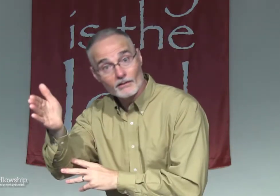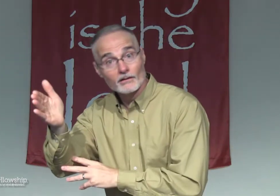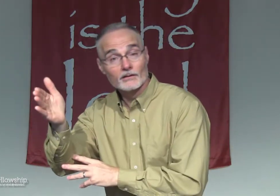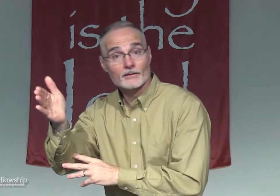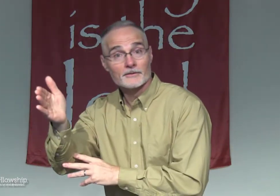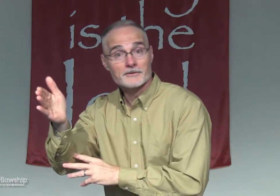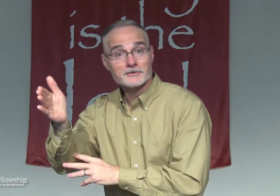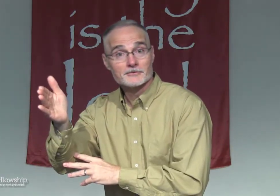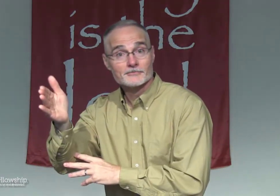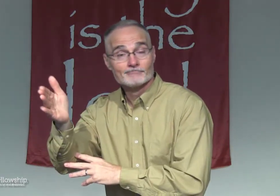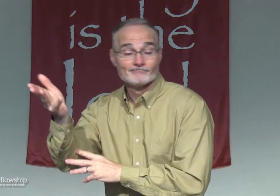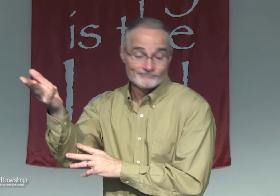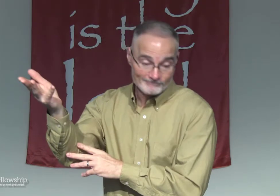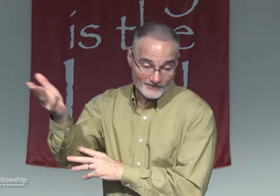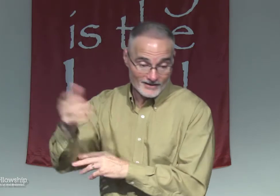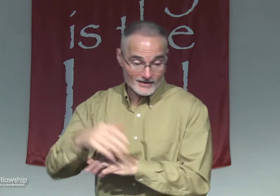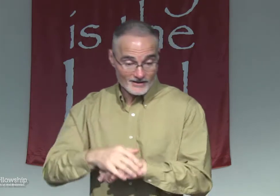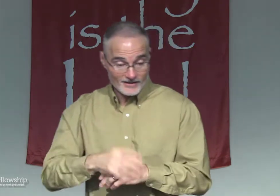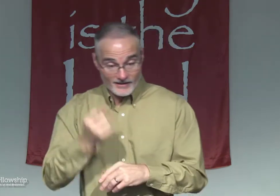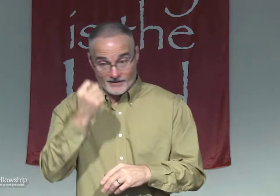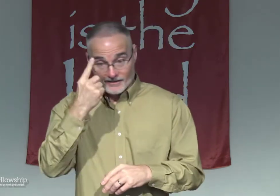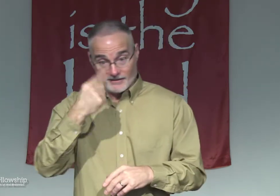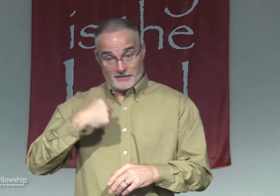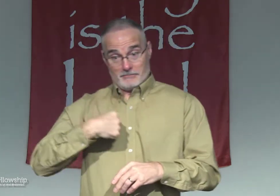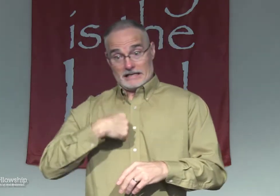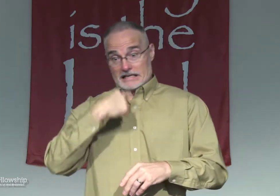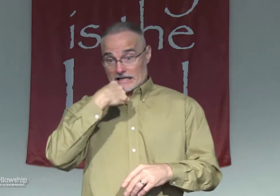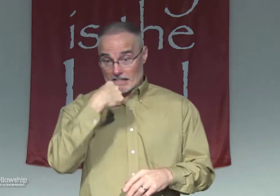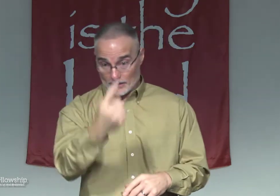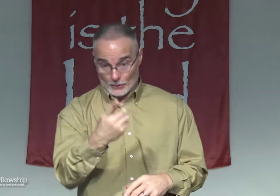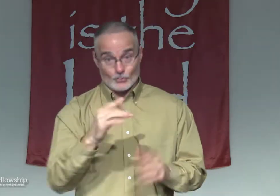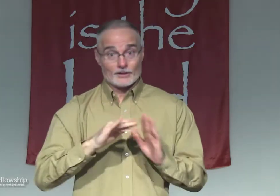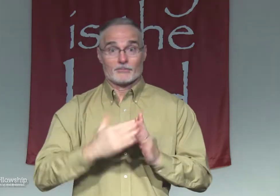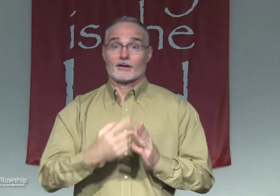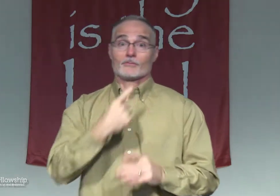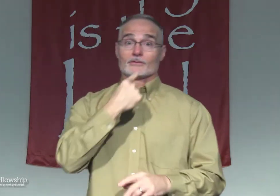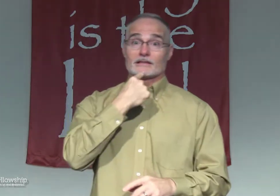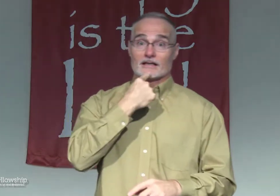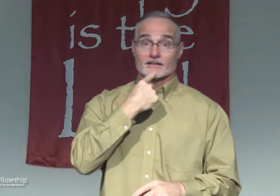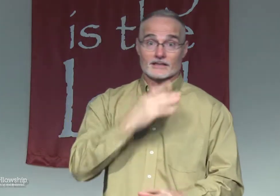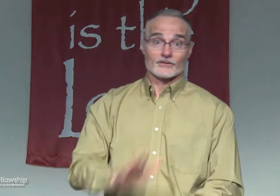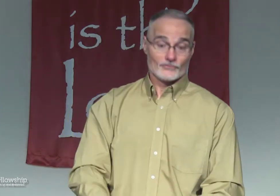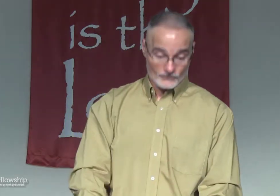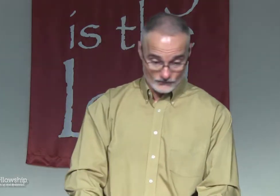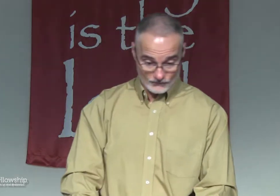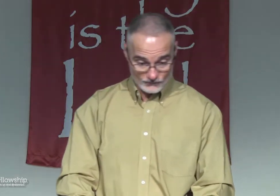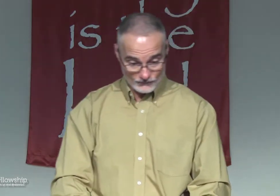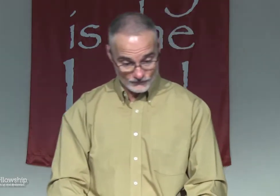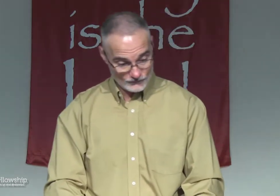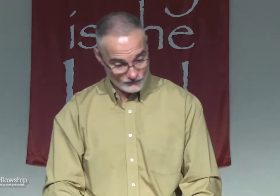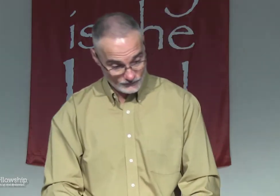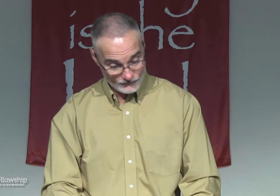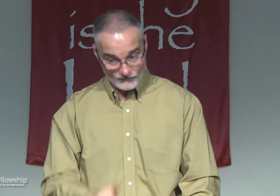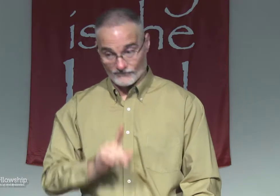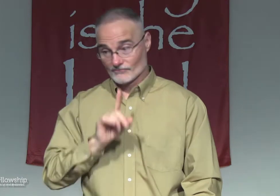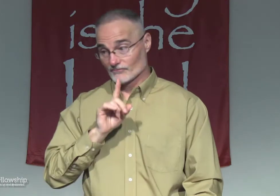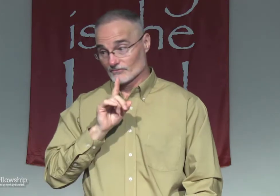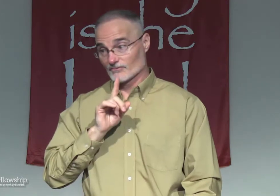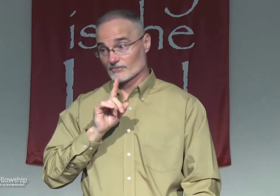just because we should do it doesn't mean we will do it, right? I mean, I can tell you what the